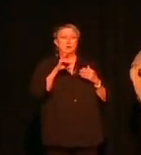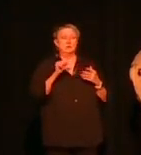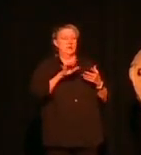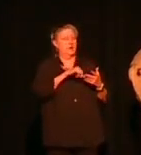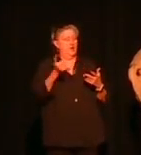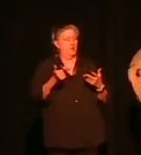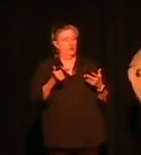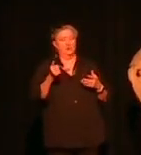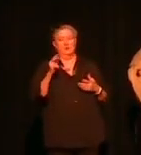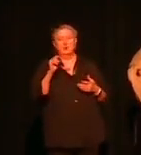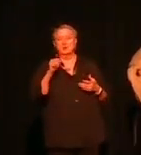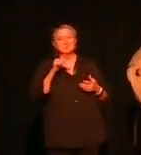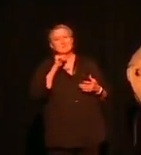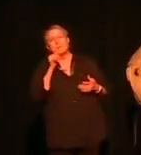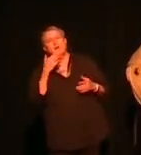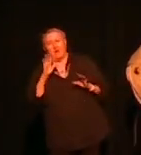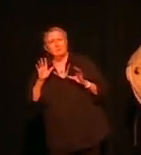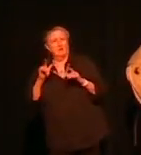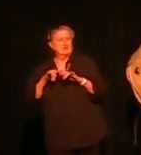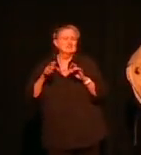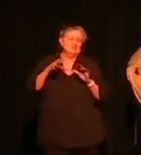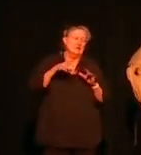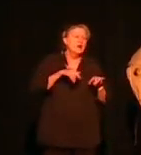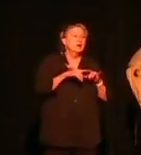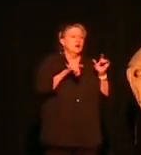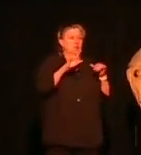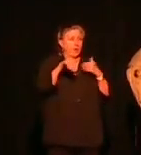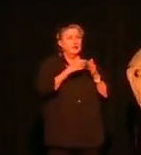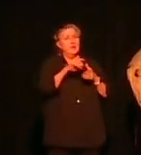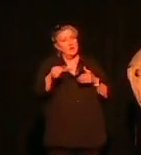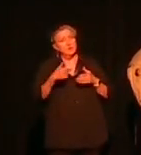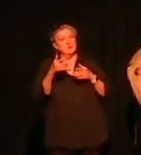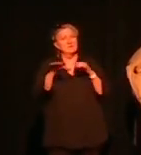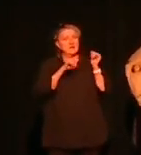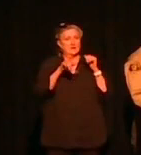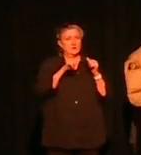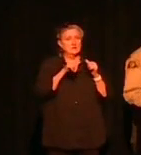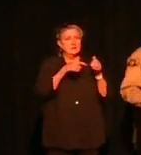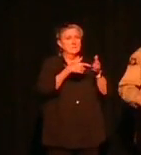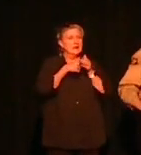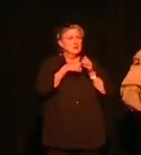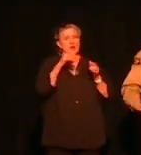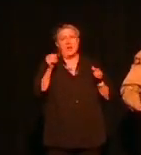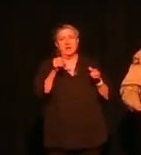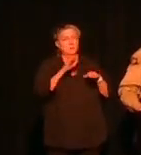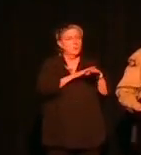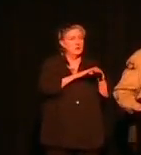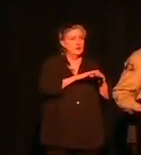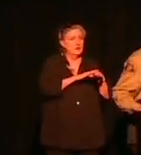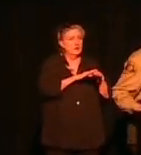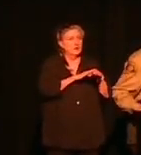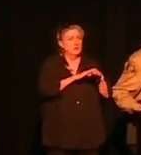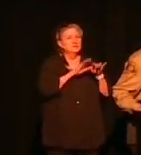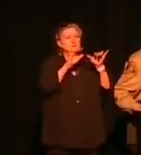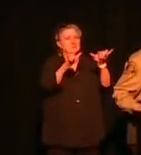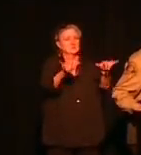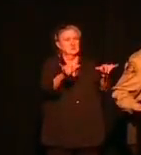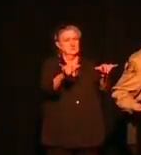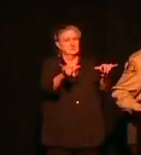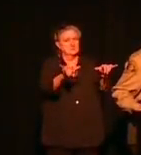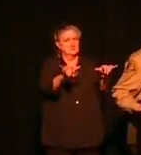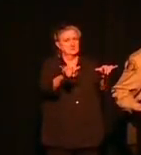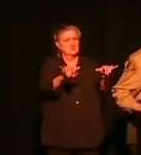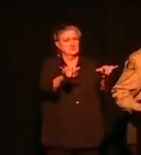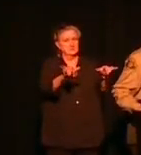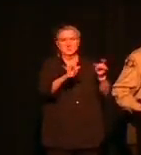The other news, not necessarily bad news, but the other news is that all the other evacuation mandatory and warning areas remain in